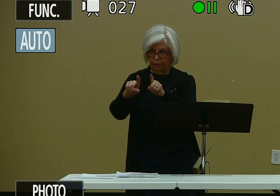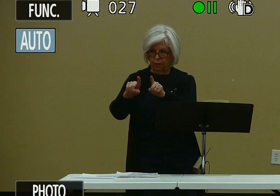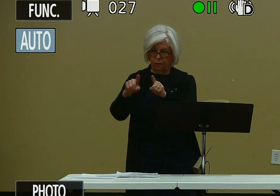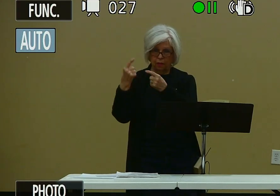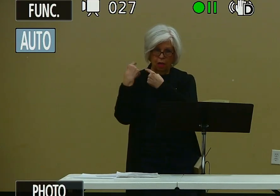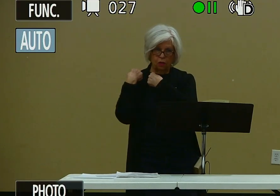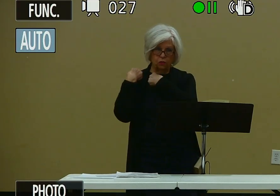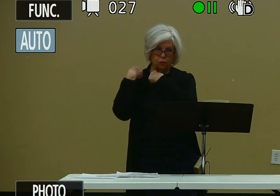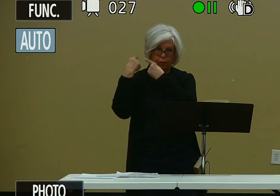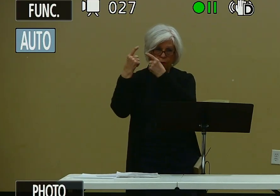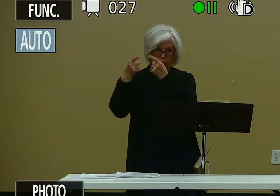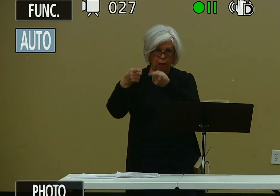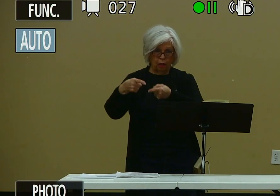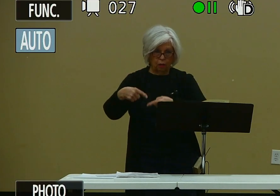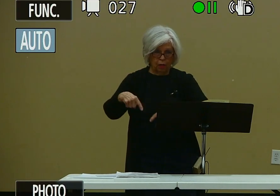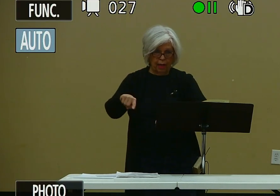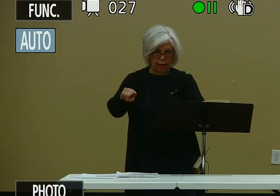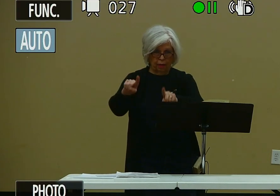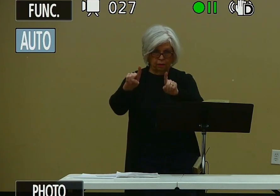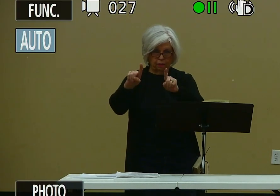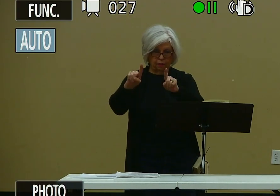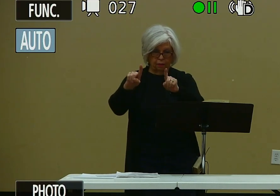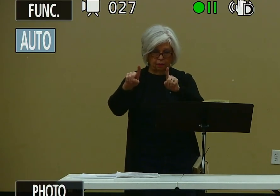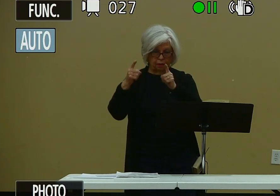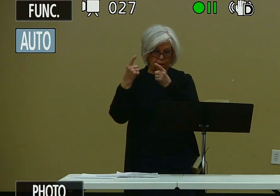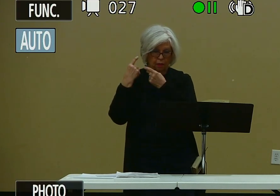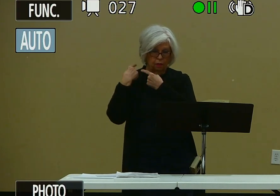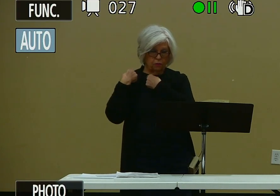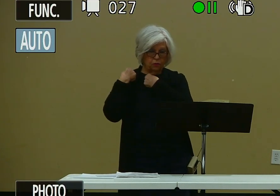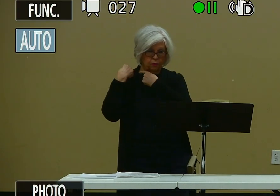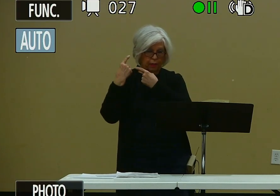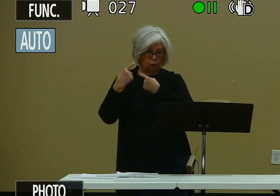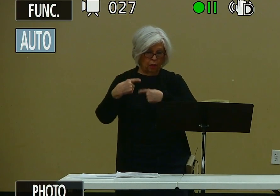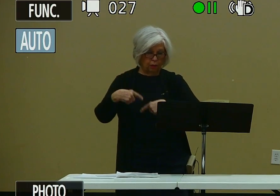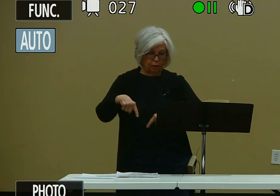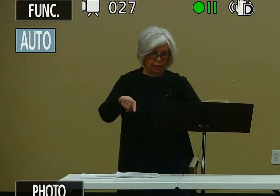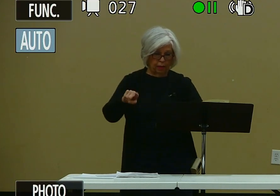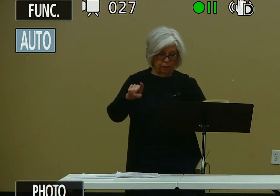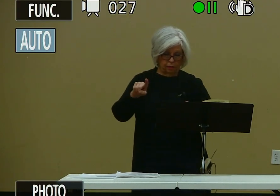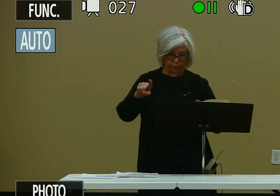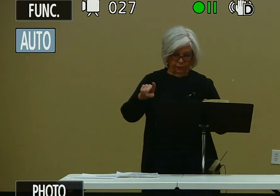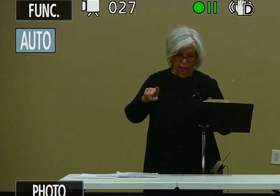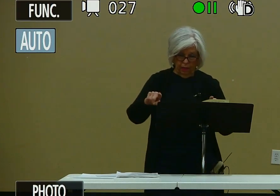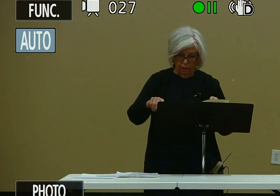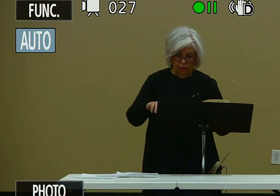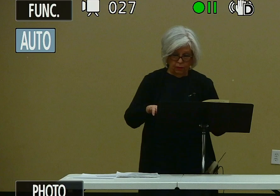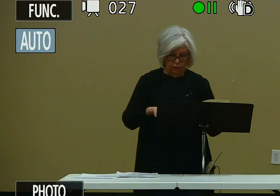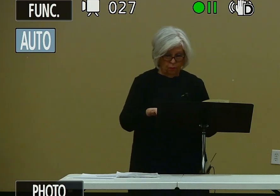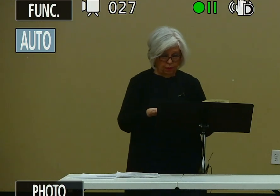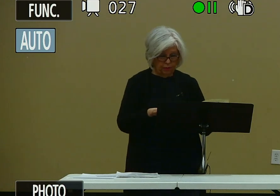this. During, while, or as. During, while, or as. Then the little word